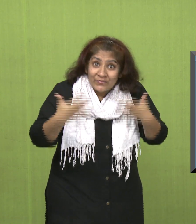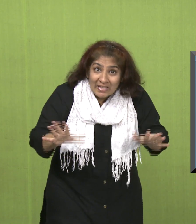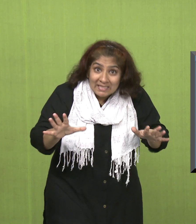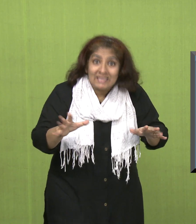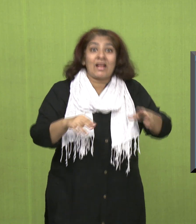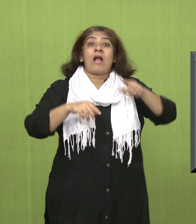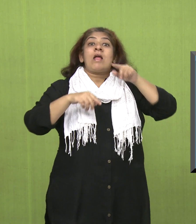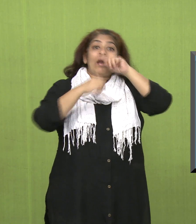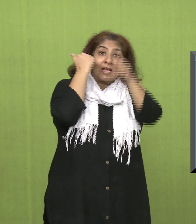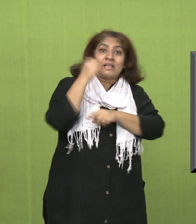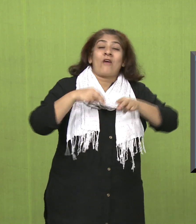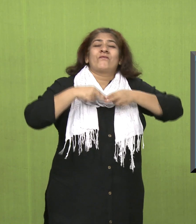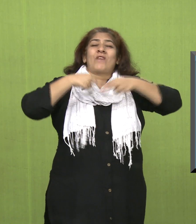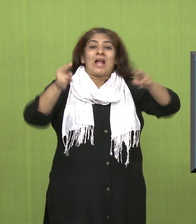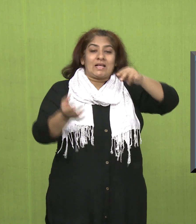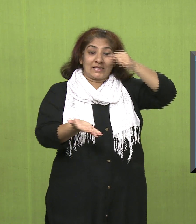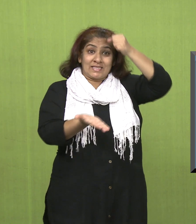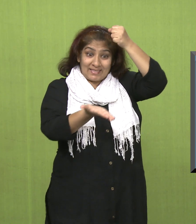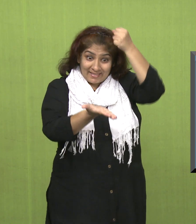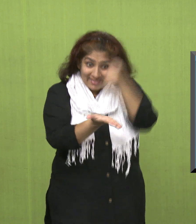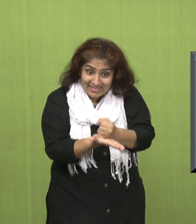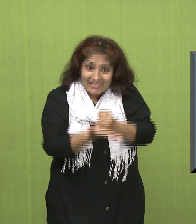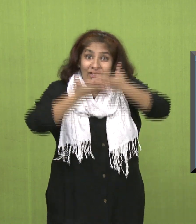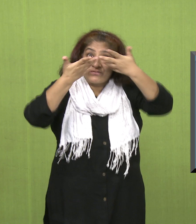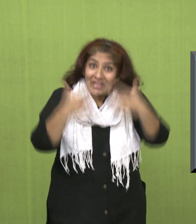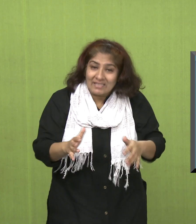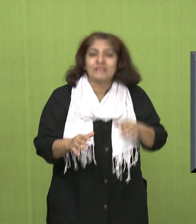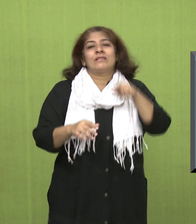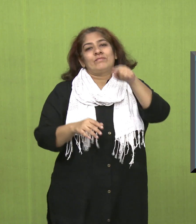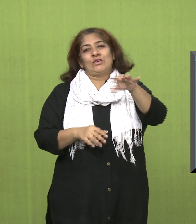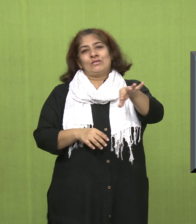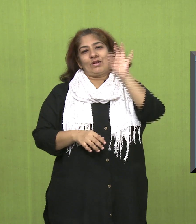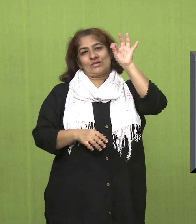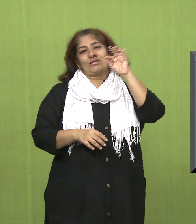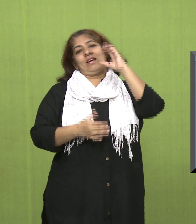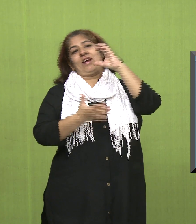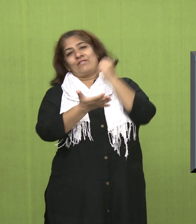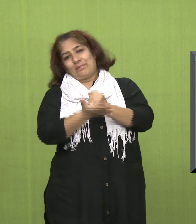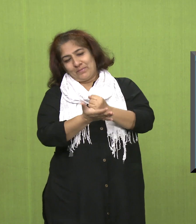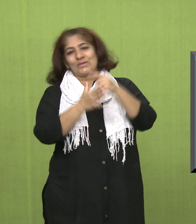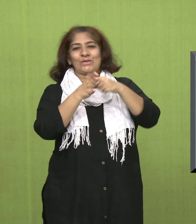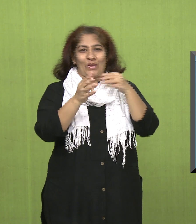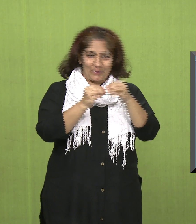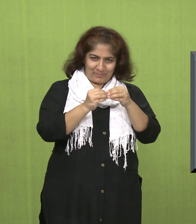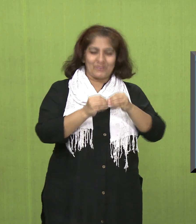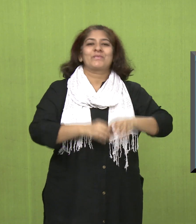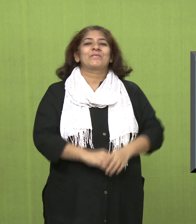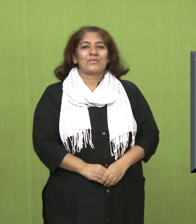fit and fine, and then they are finally selected and chosen for the work. So, these are the